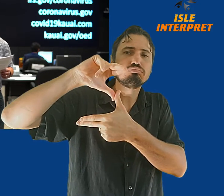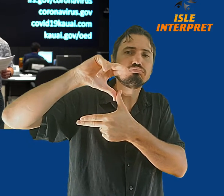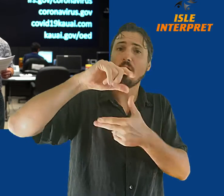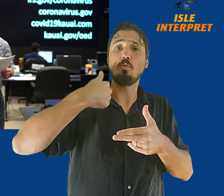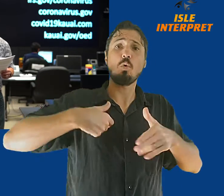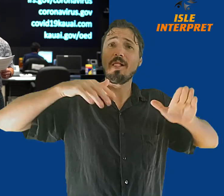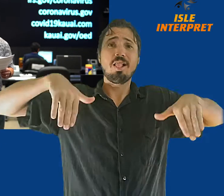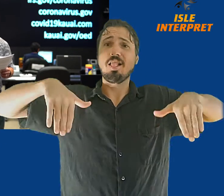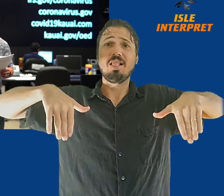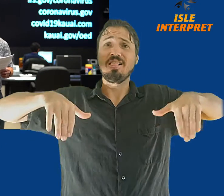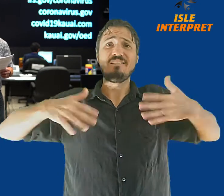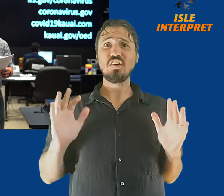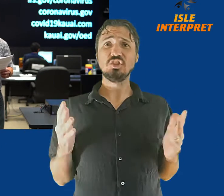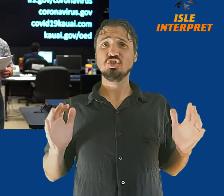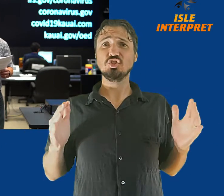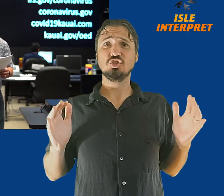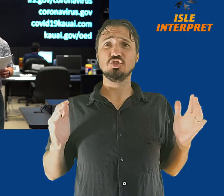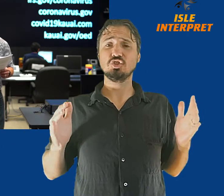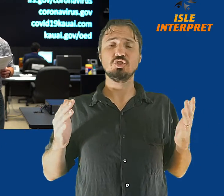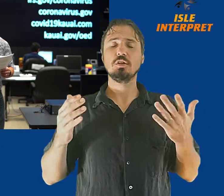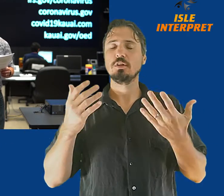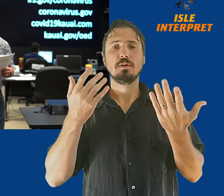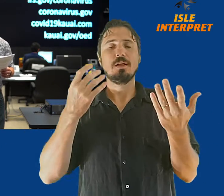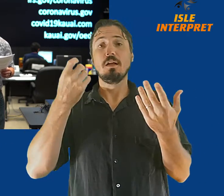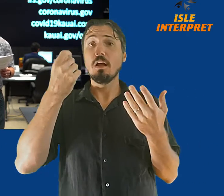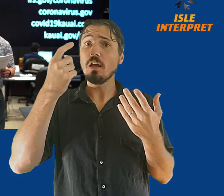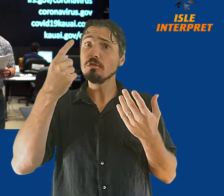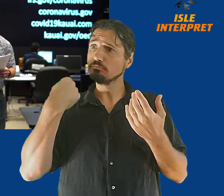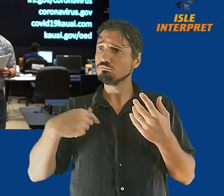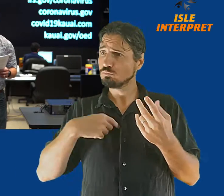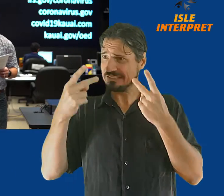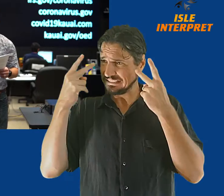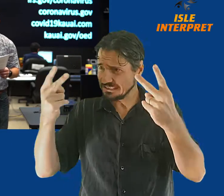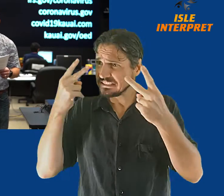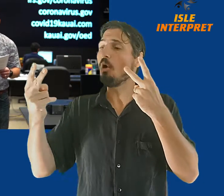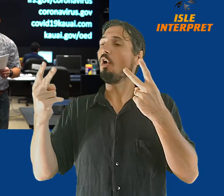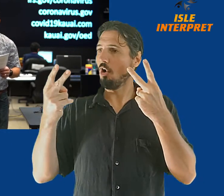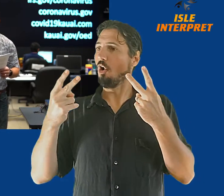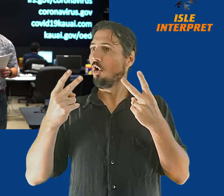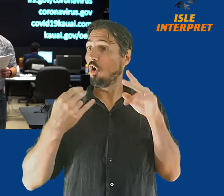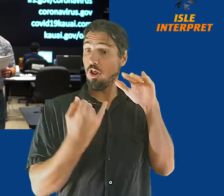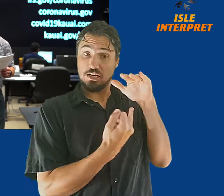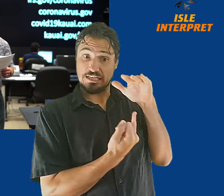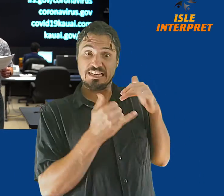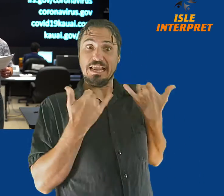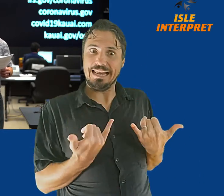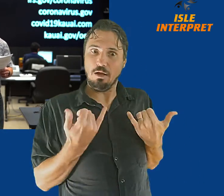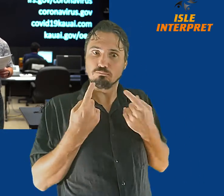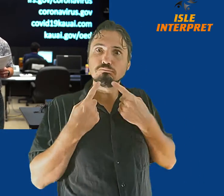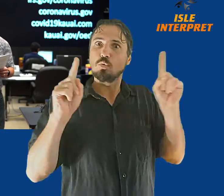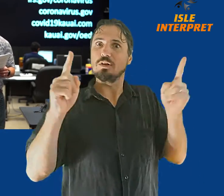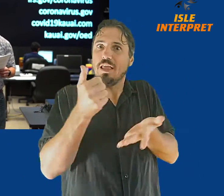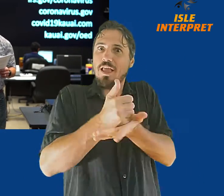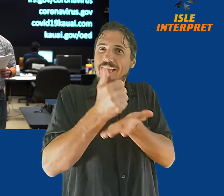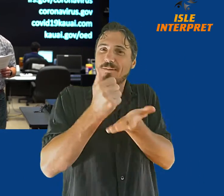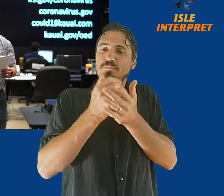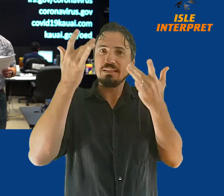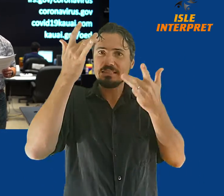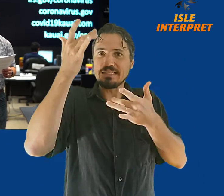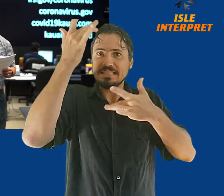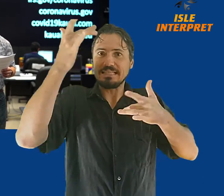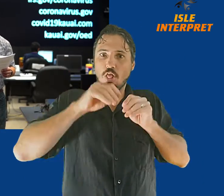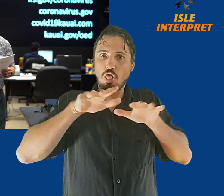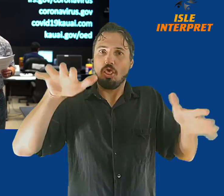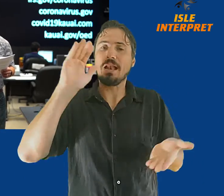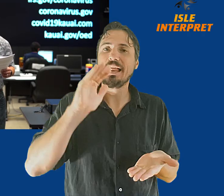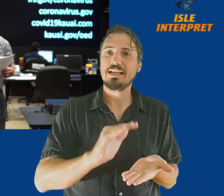We still have only travel-related cases, and the slowing of the spread of disease means we have more time to prepare when the peak